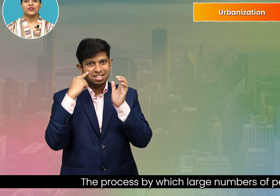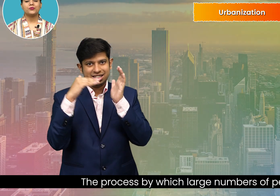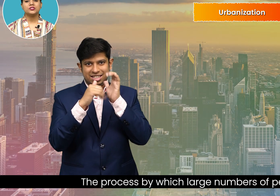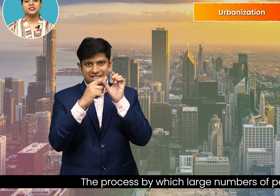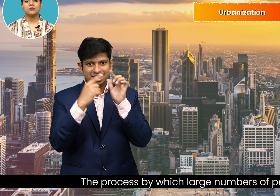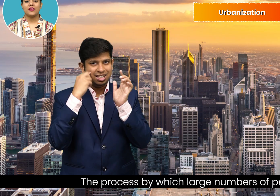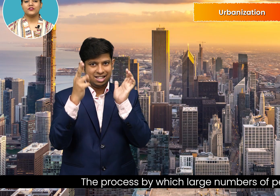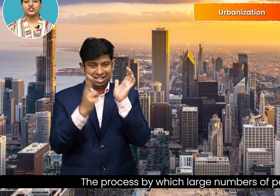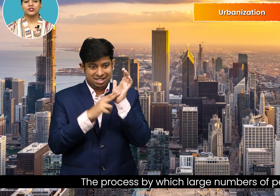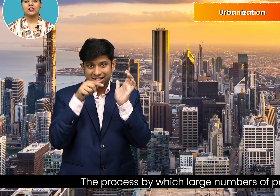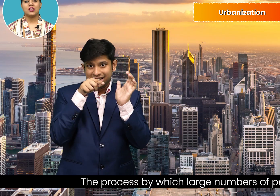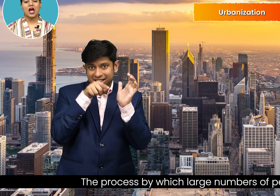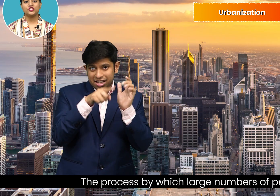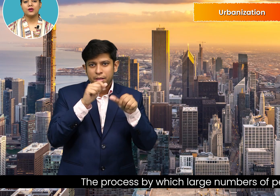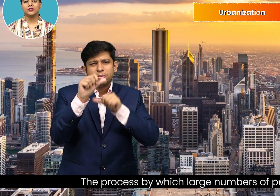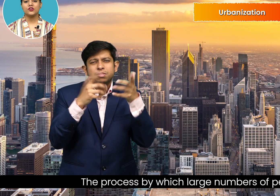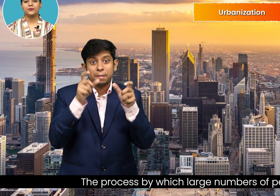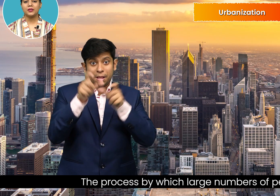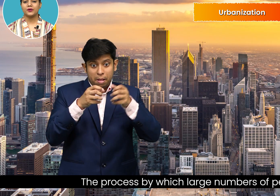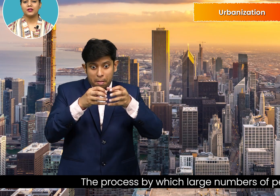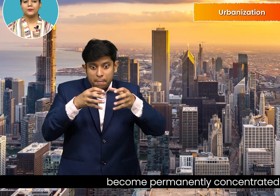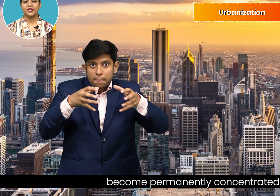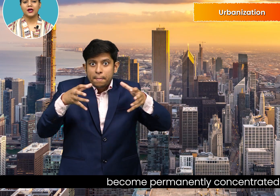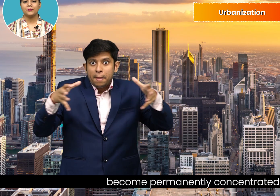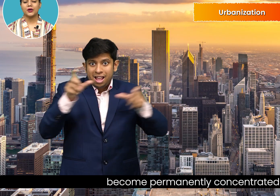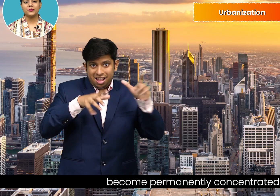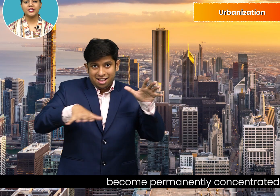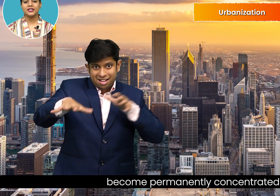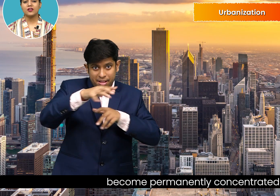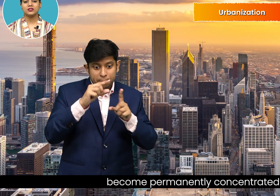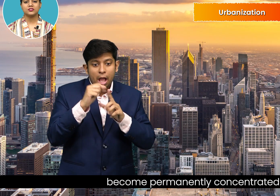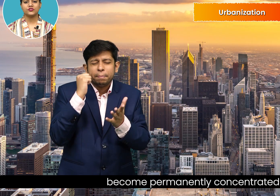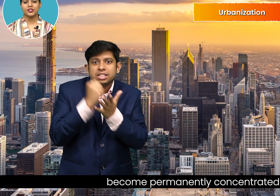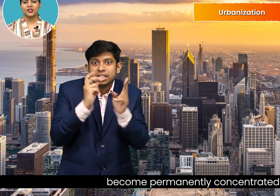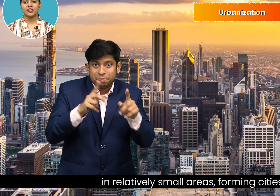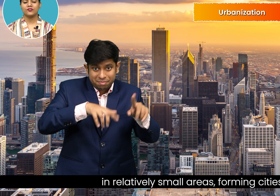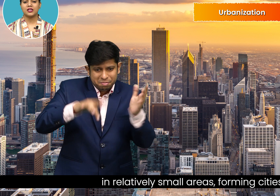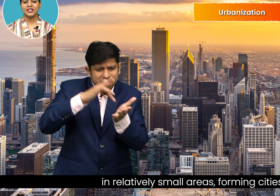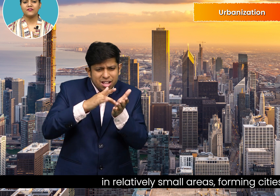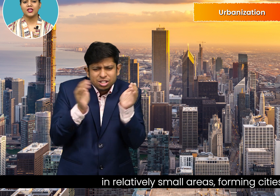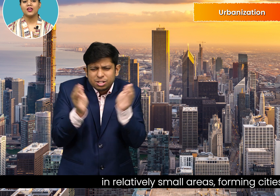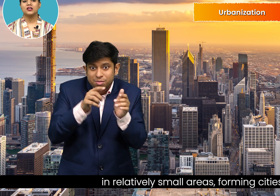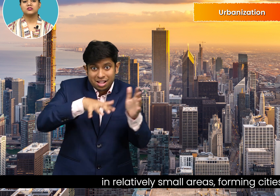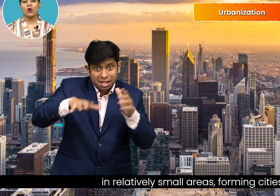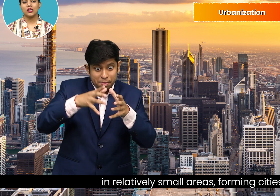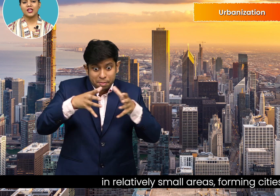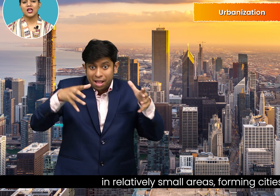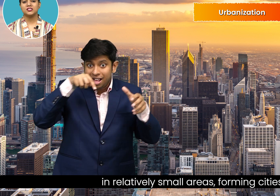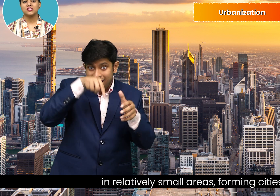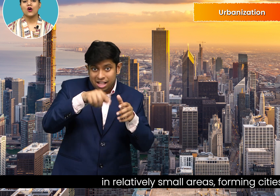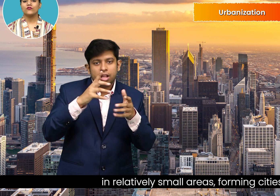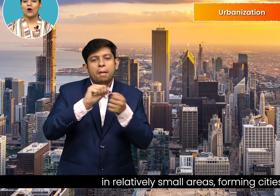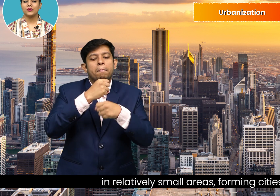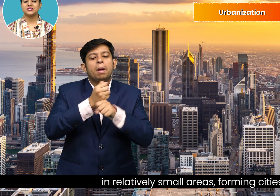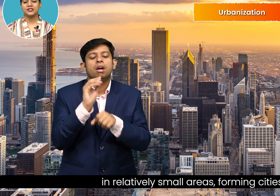Urbanization. The process by which large numbers of people become permanently concentrated in relatively small